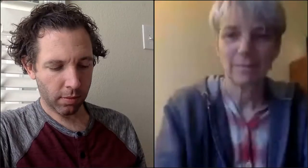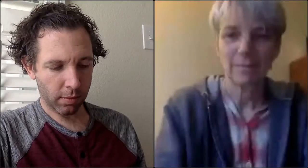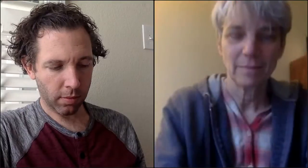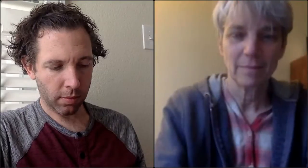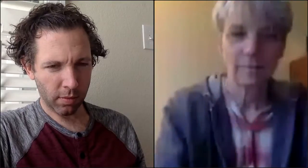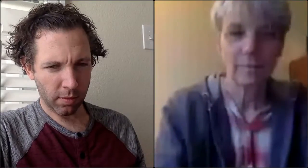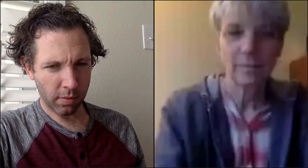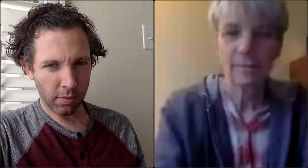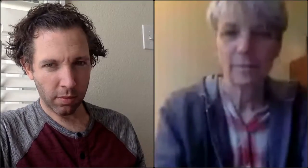Time.